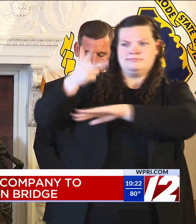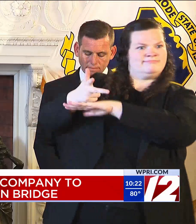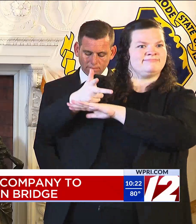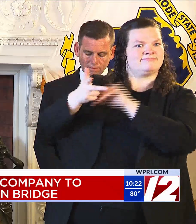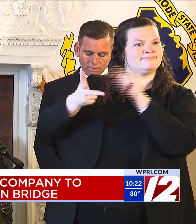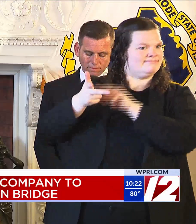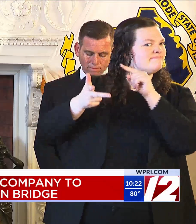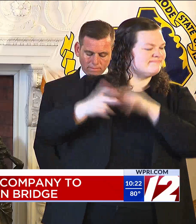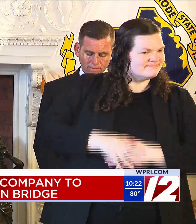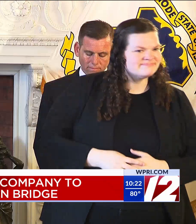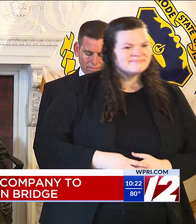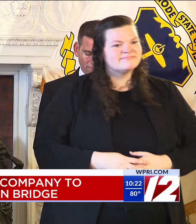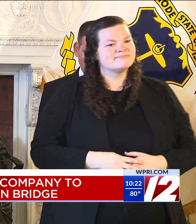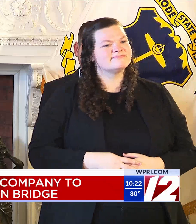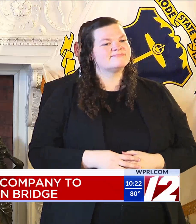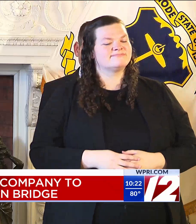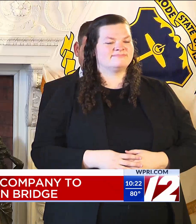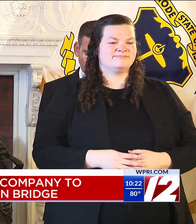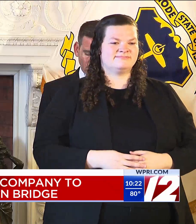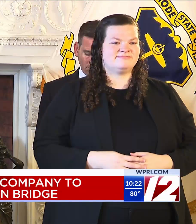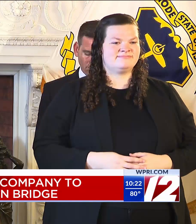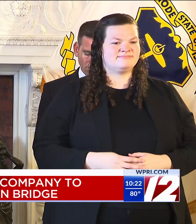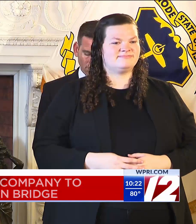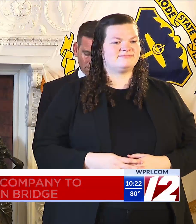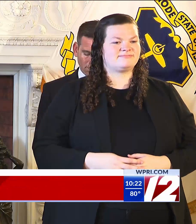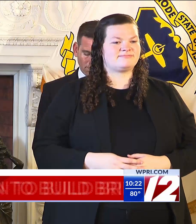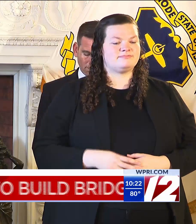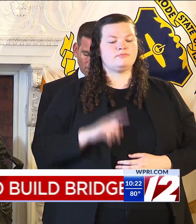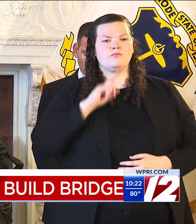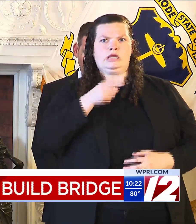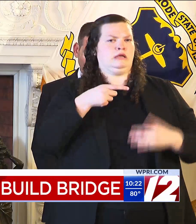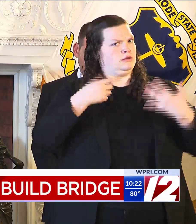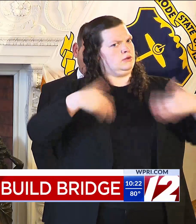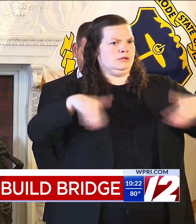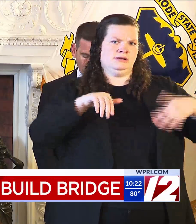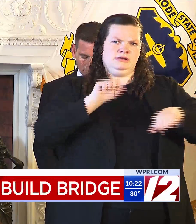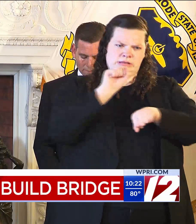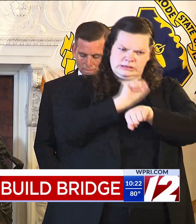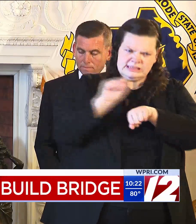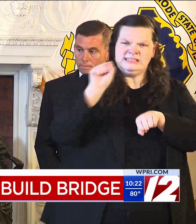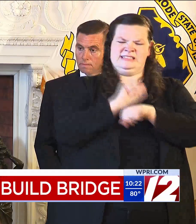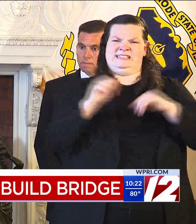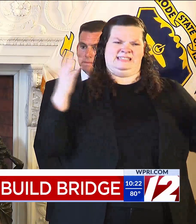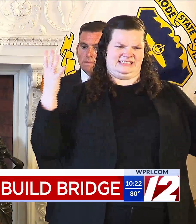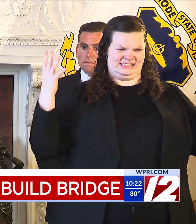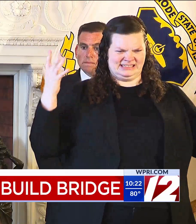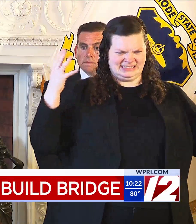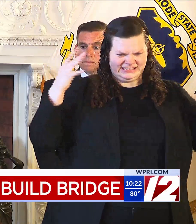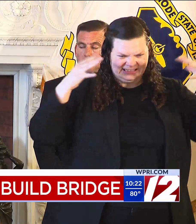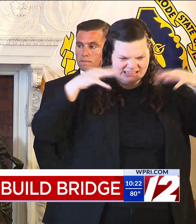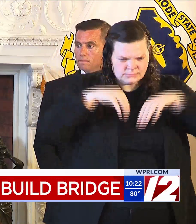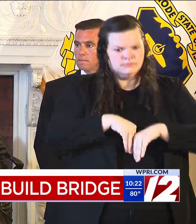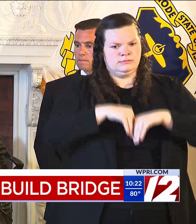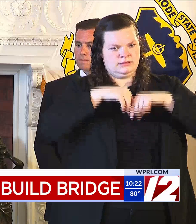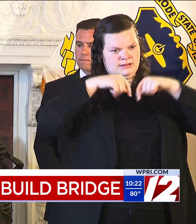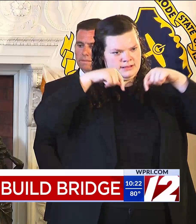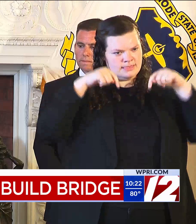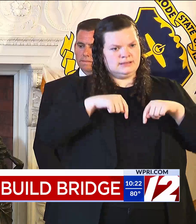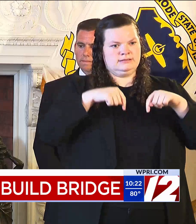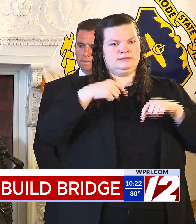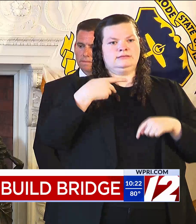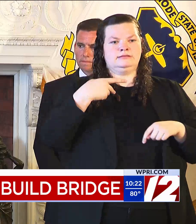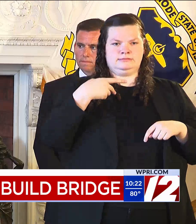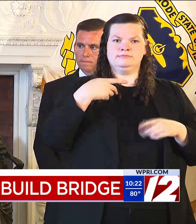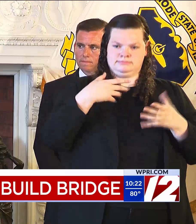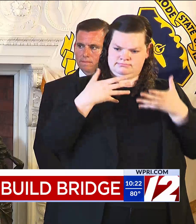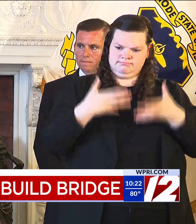We worked hard to put a complete financing package together. I want to thank certainly the governor